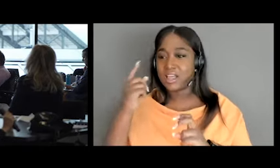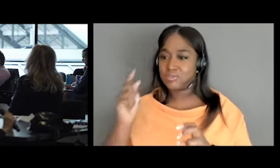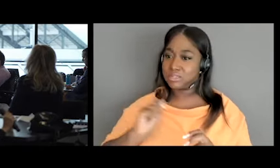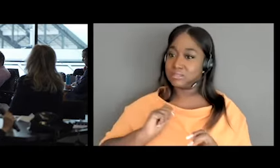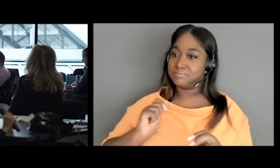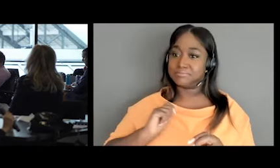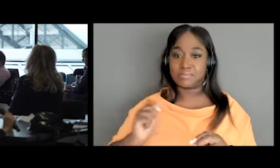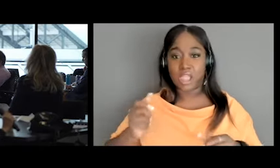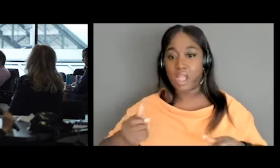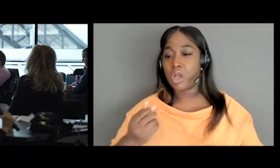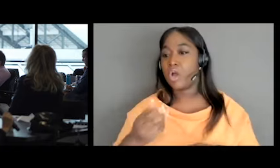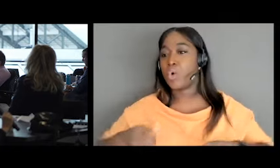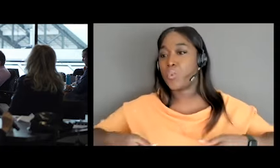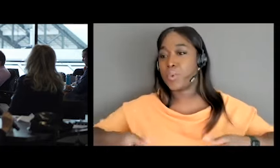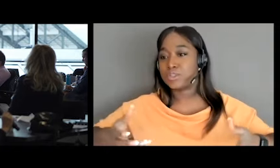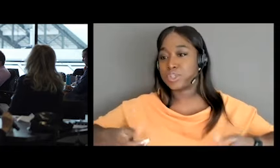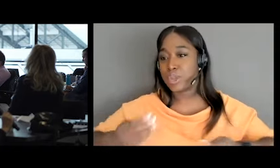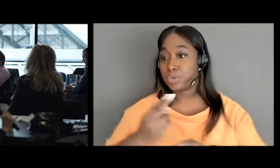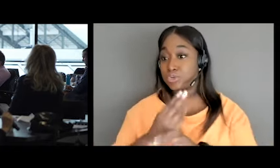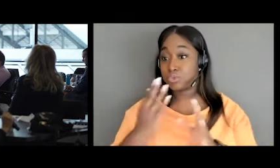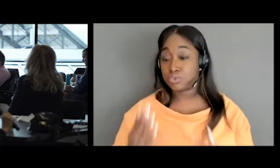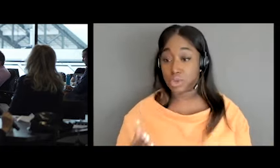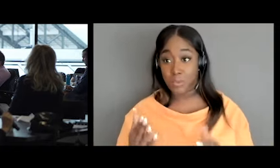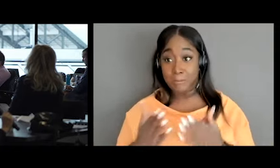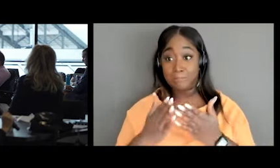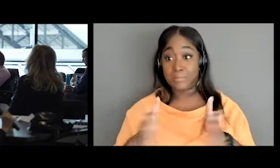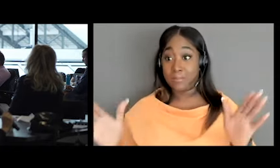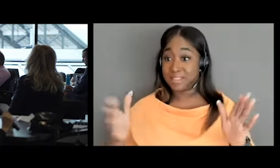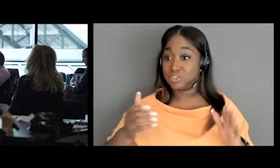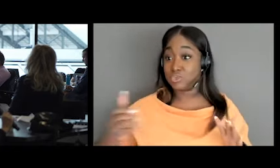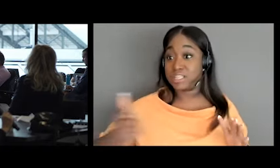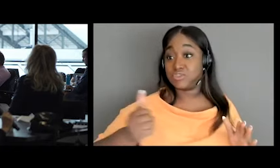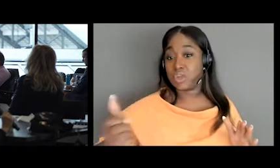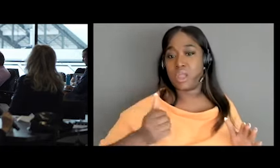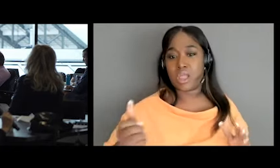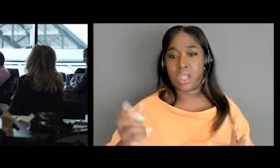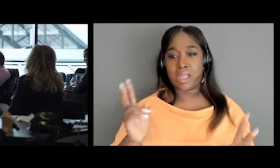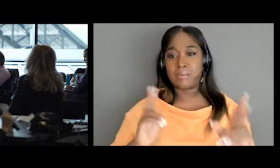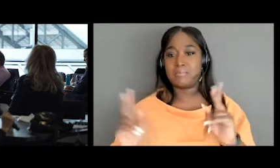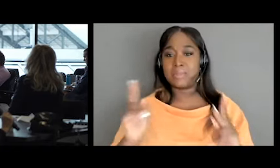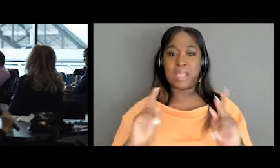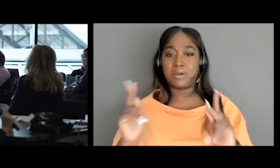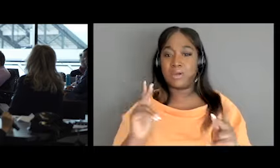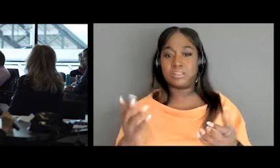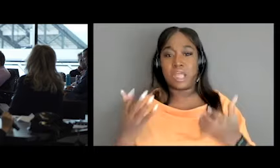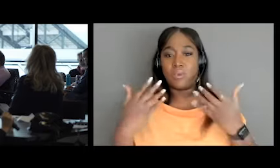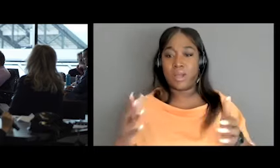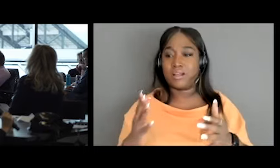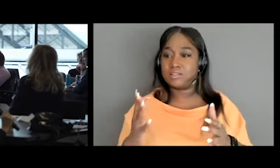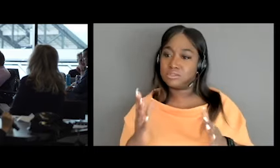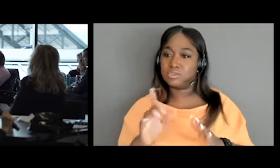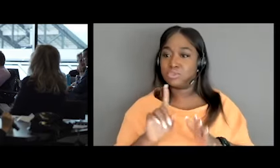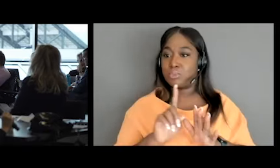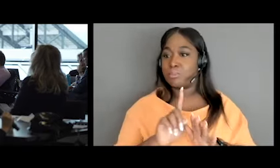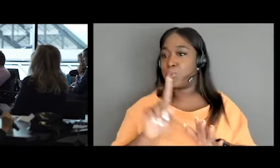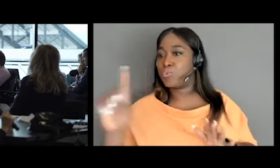public transit, people who don't want to get out of the way to allow the wheelchair passenger to